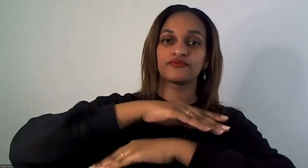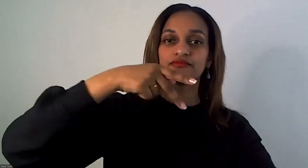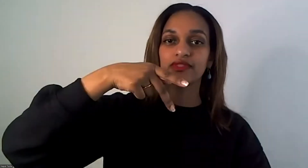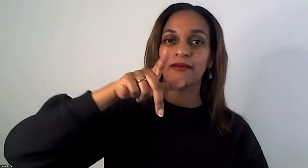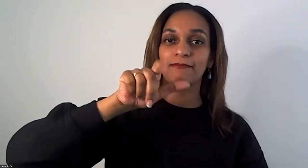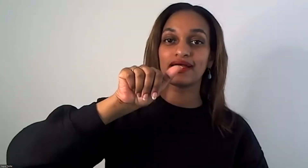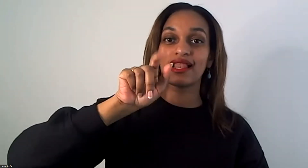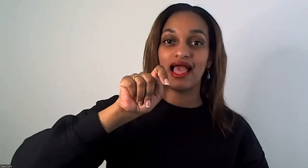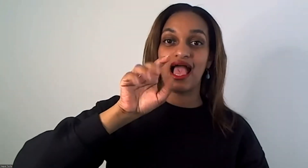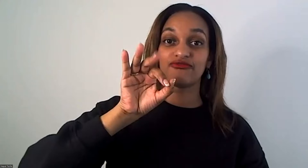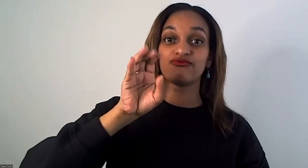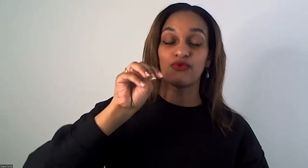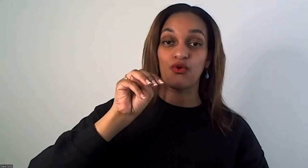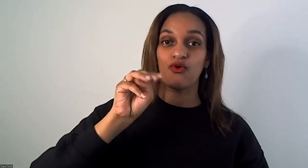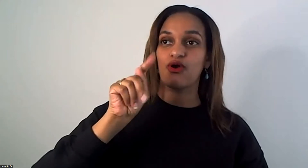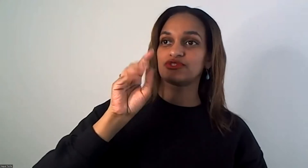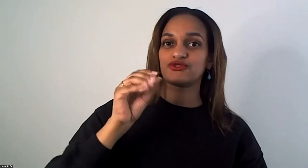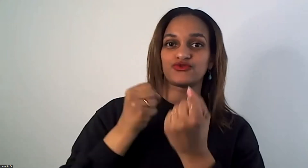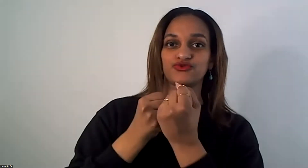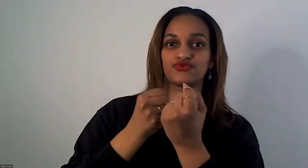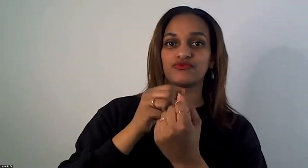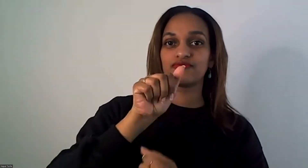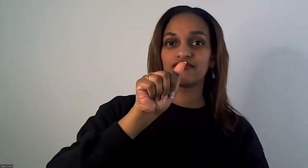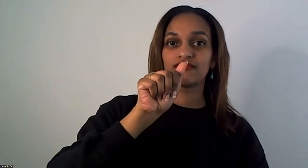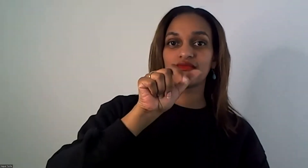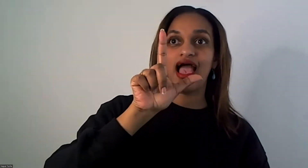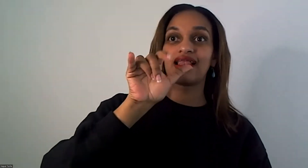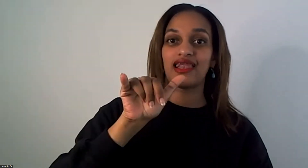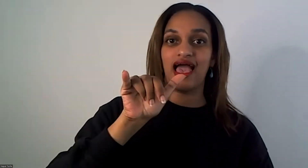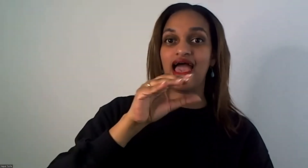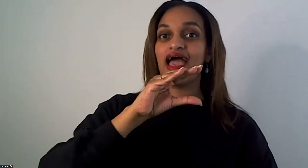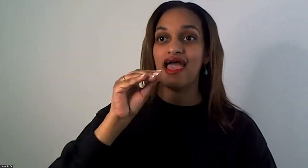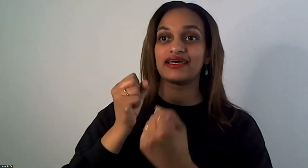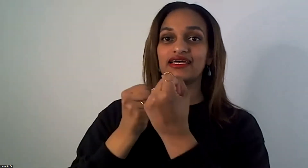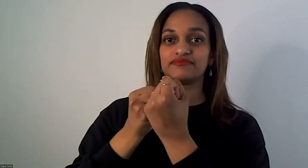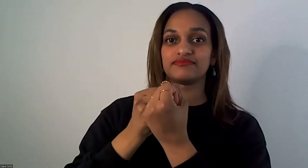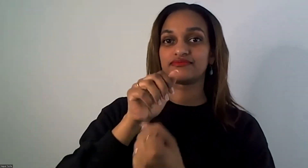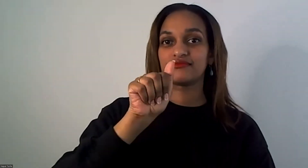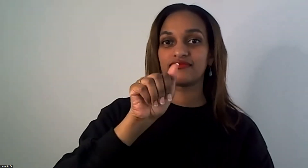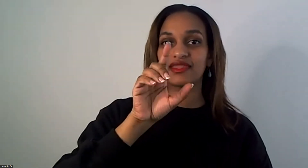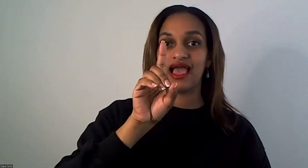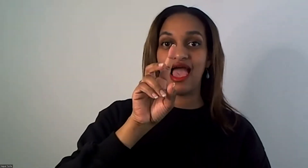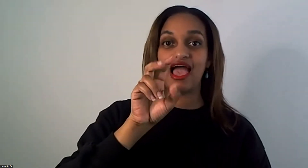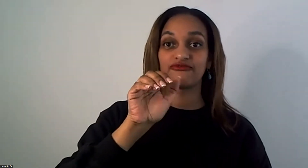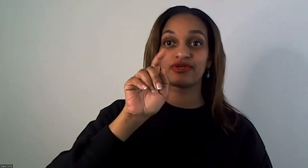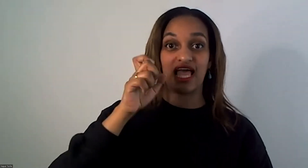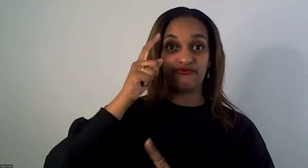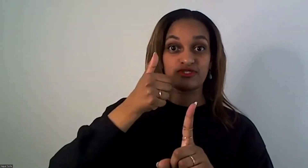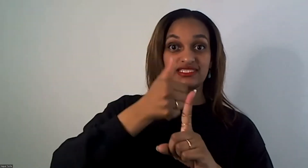you speak of on your platform about your advocacy and allyship